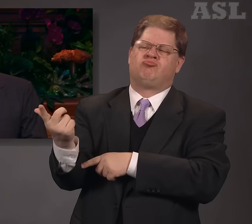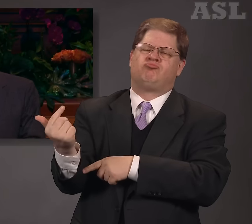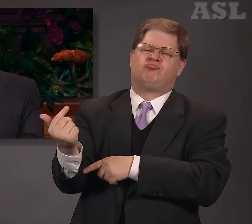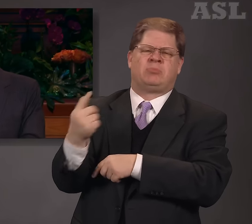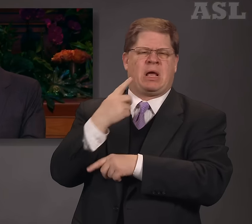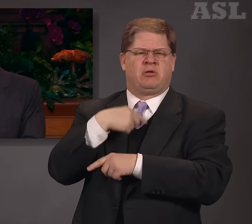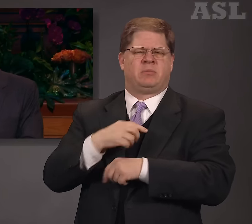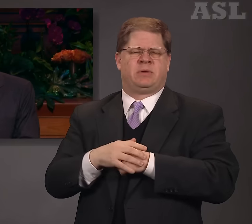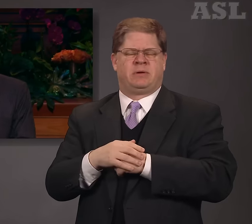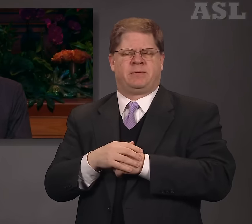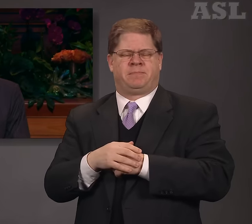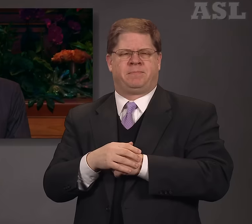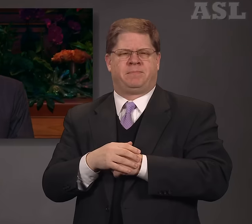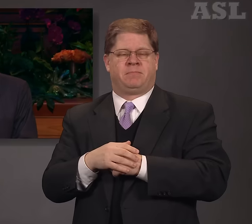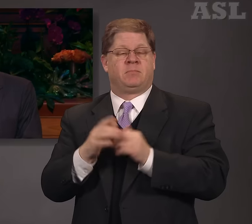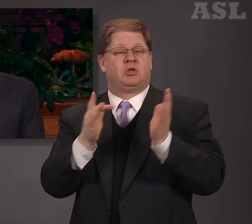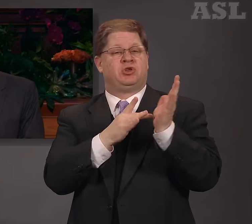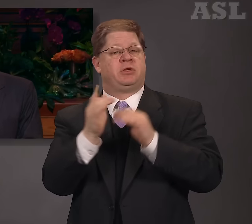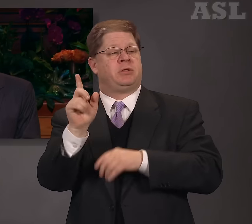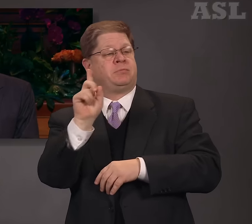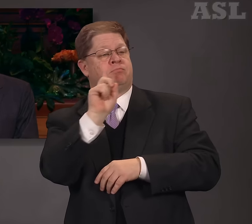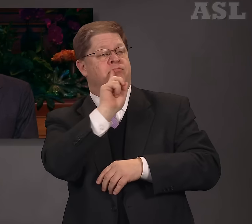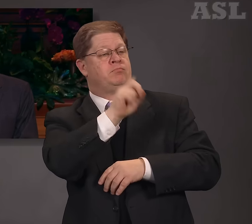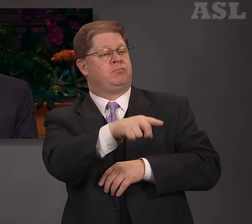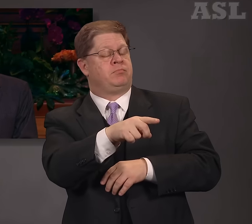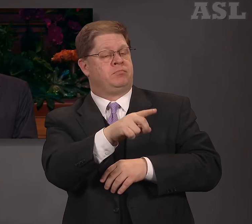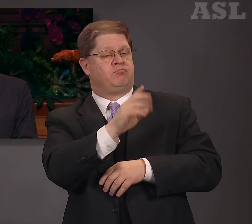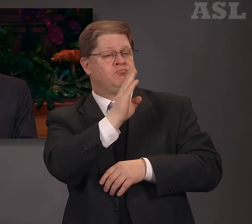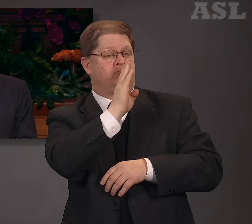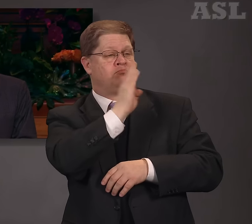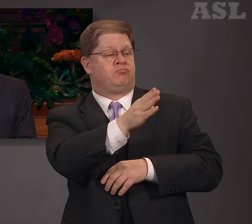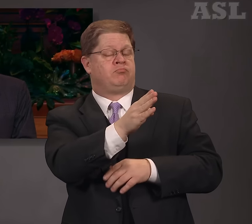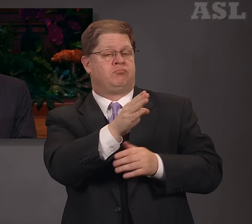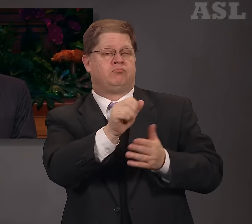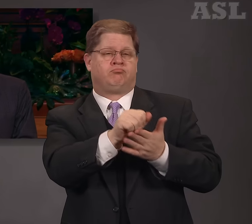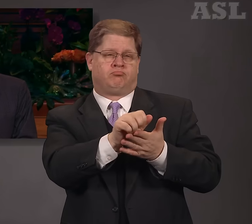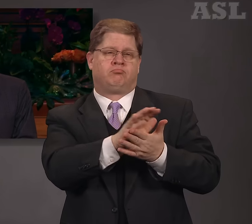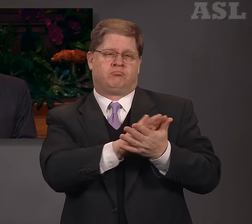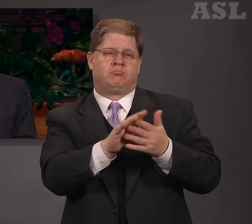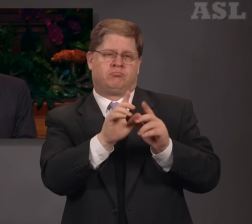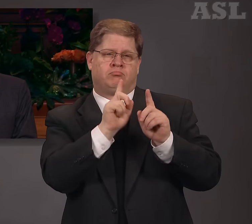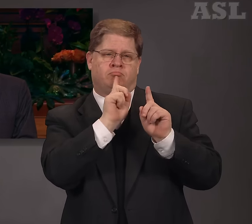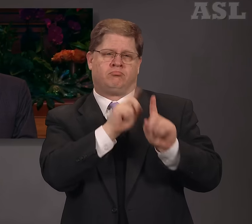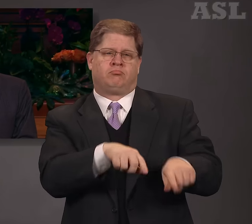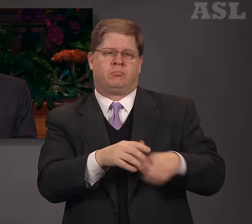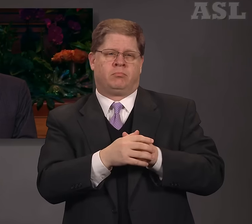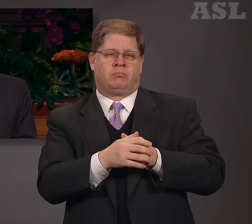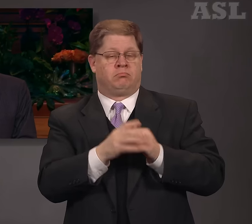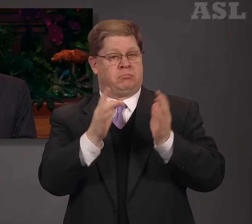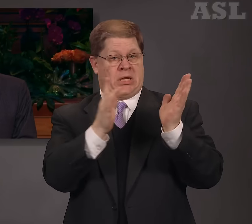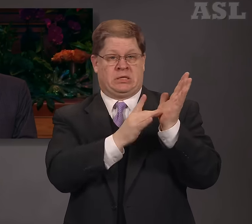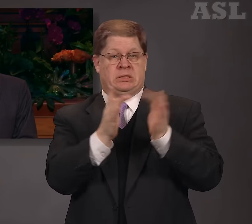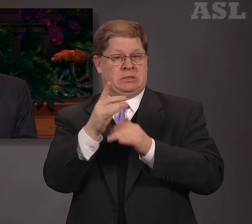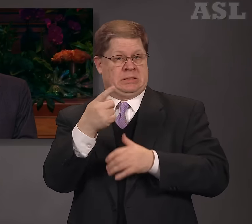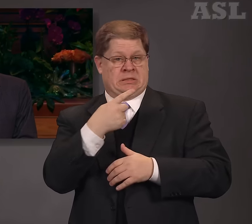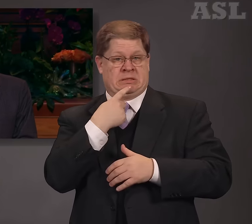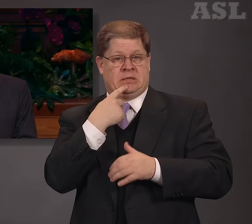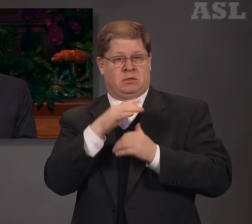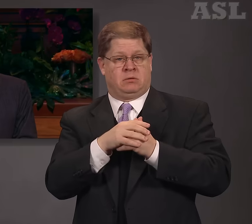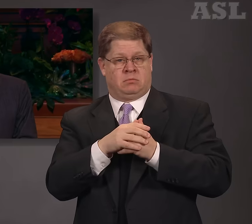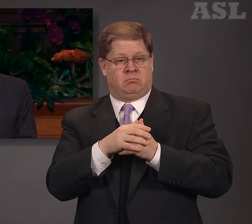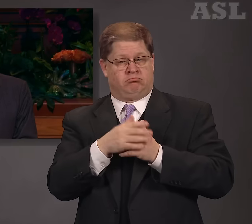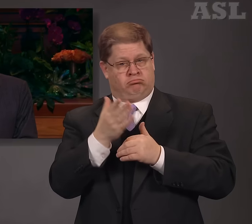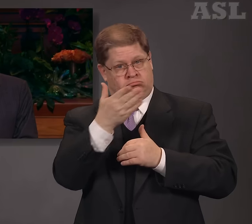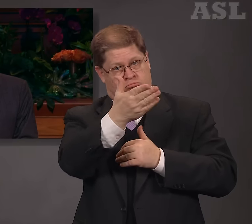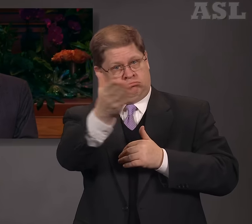seemingly deceitful intent received a genuine, sacred, divine response. Jesus said